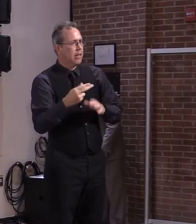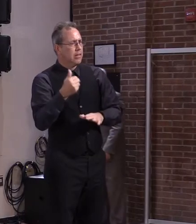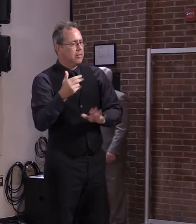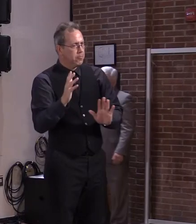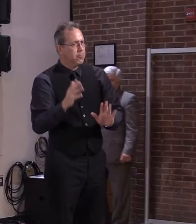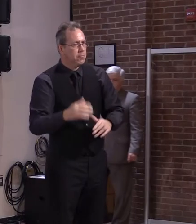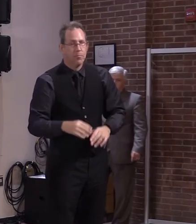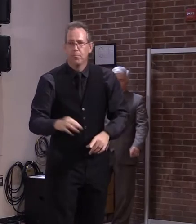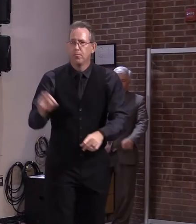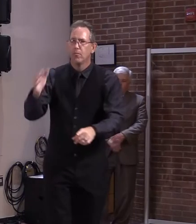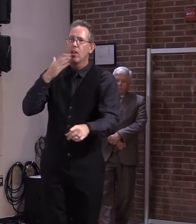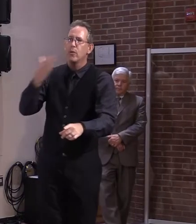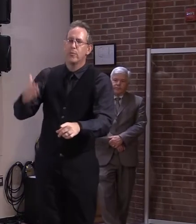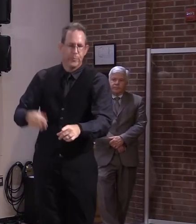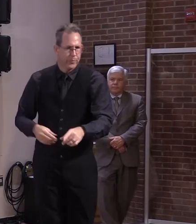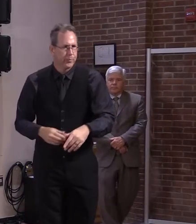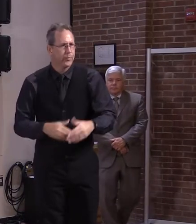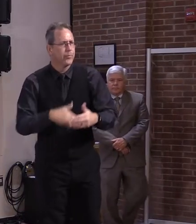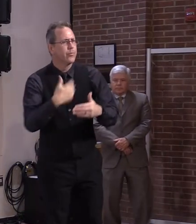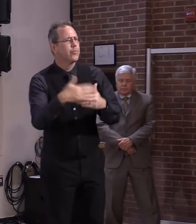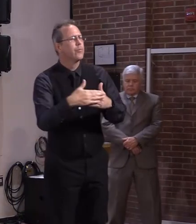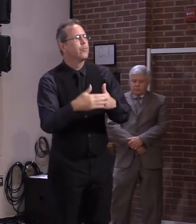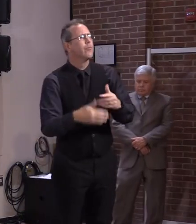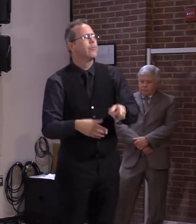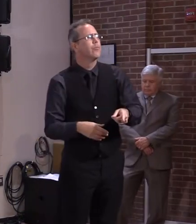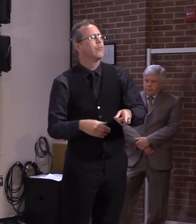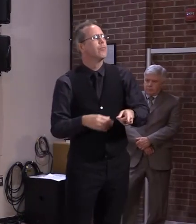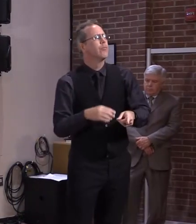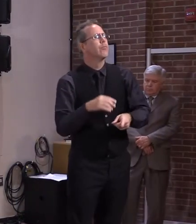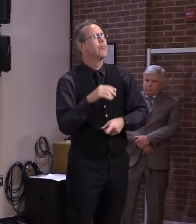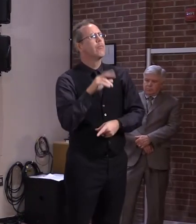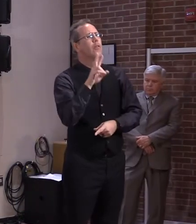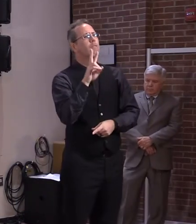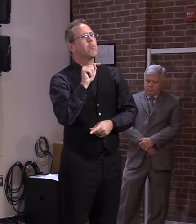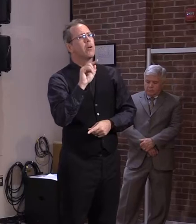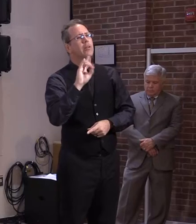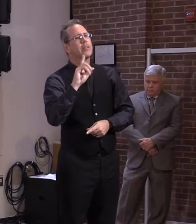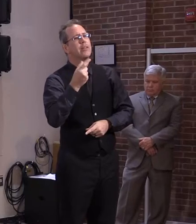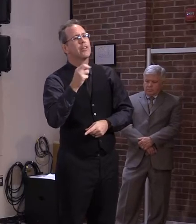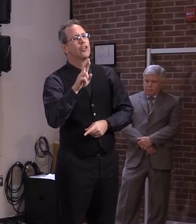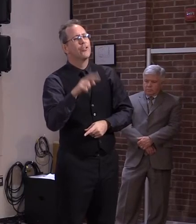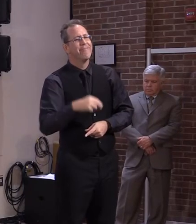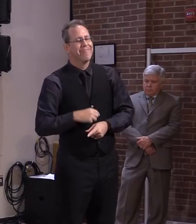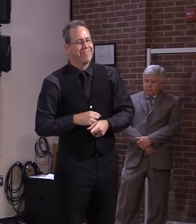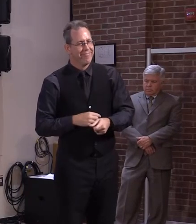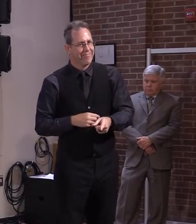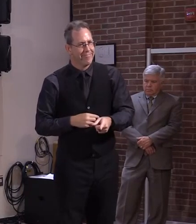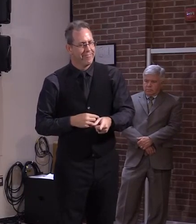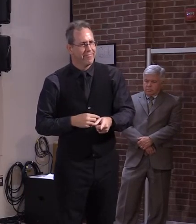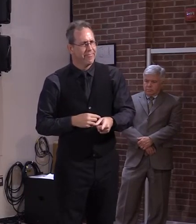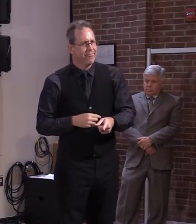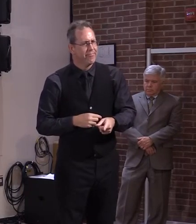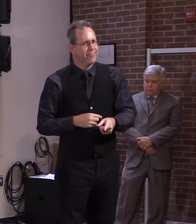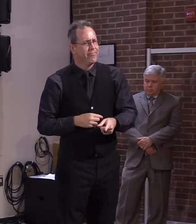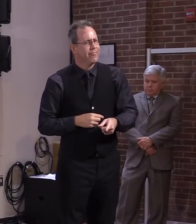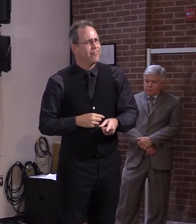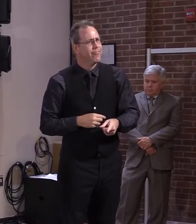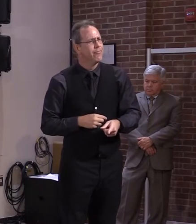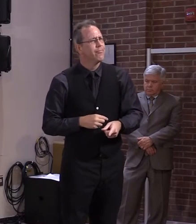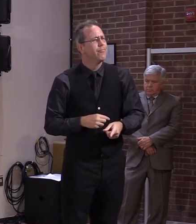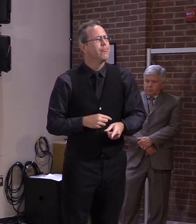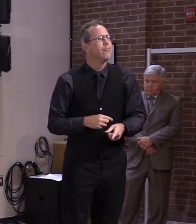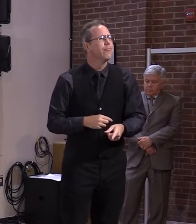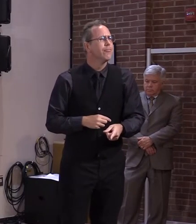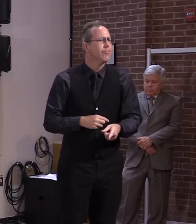Leora, BT Digger. Hi. So I have a question about the long-term care facility data.